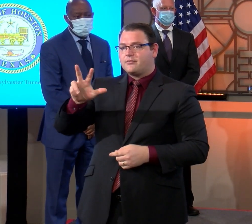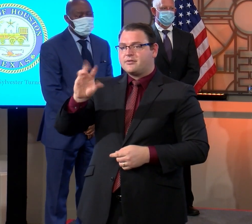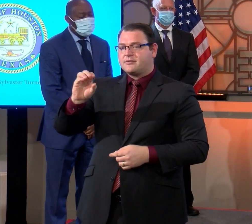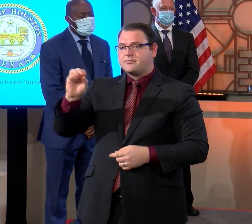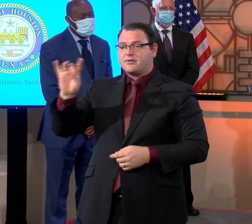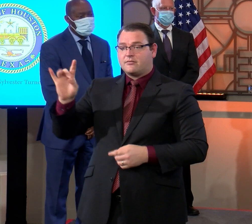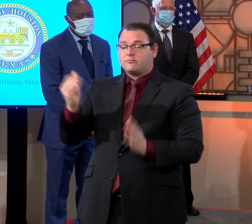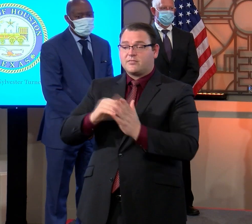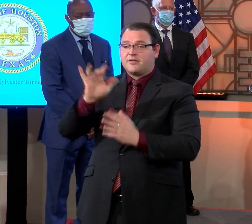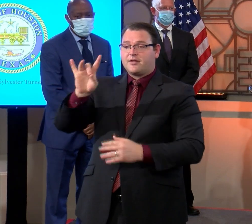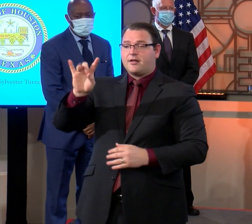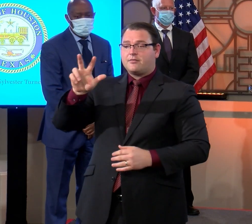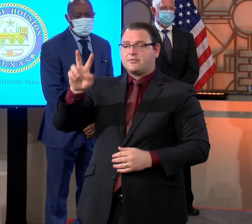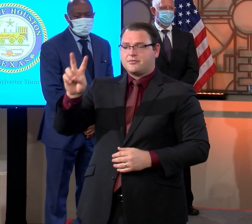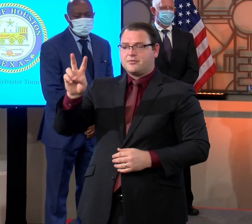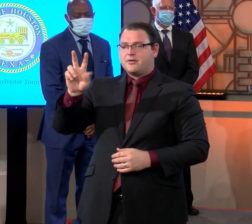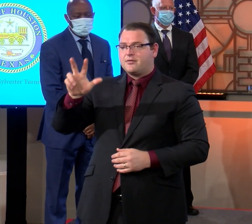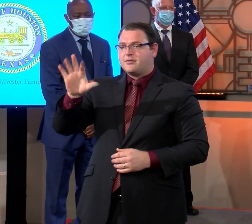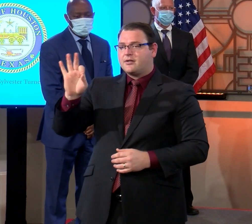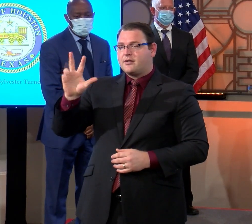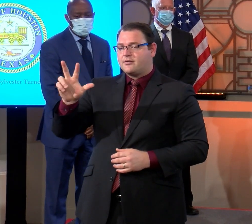832-393-3008,